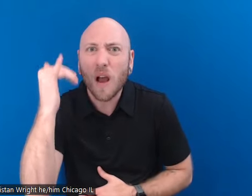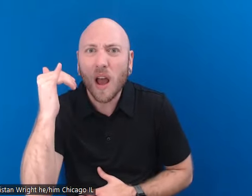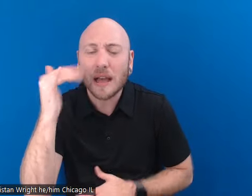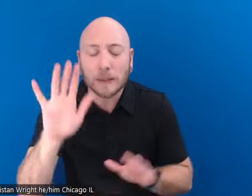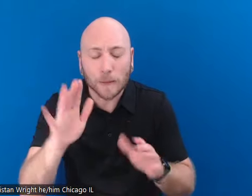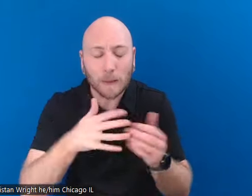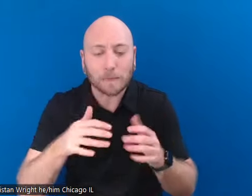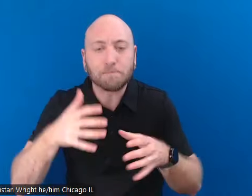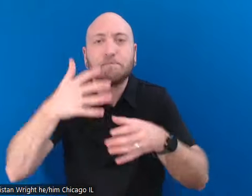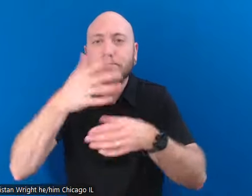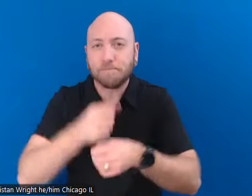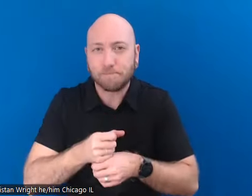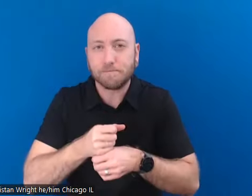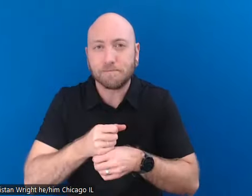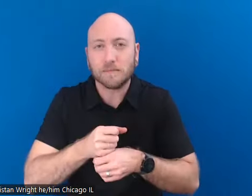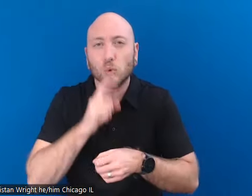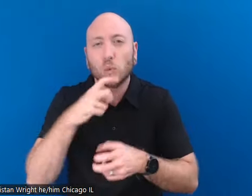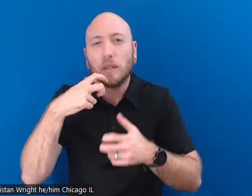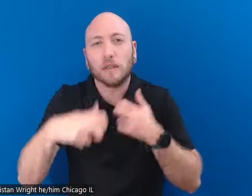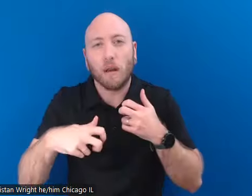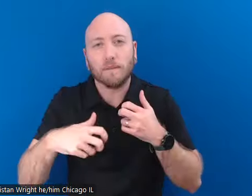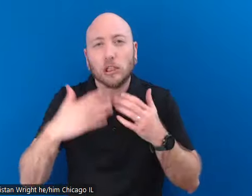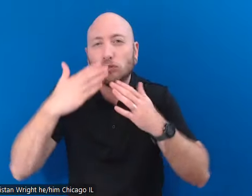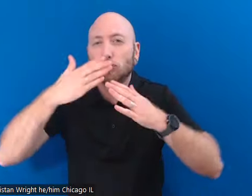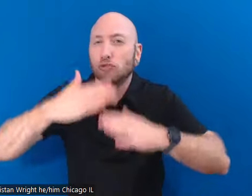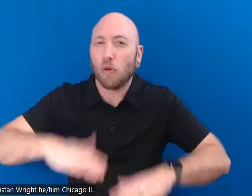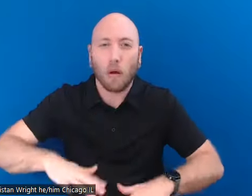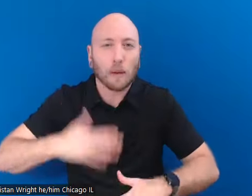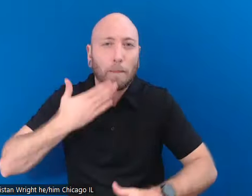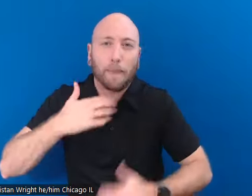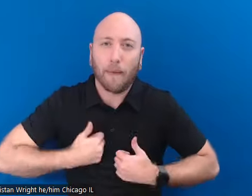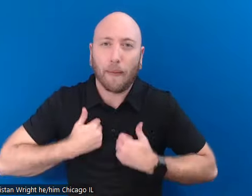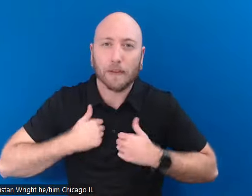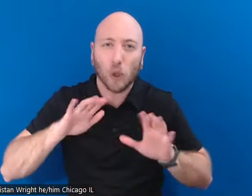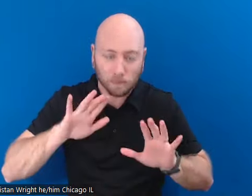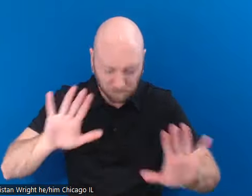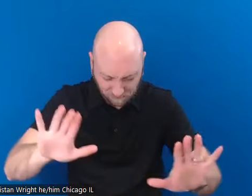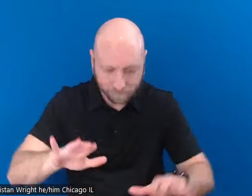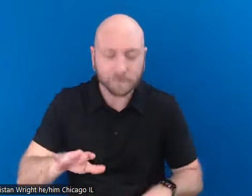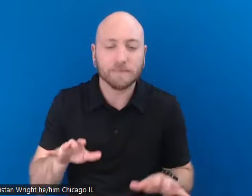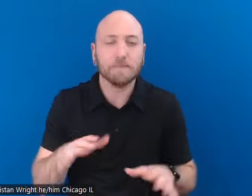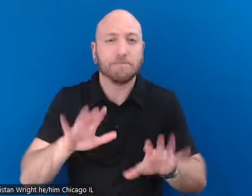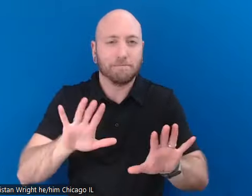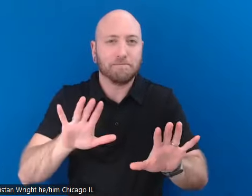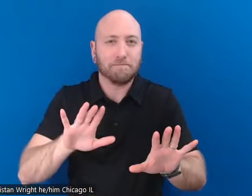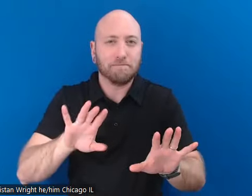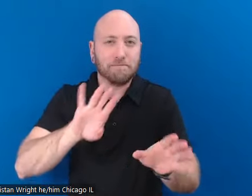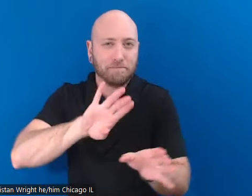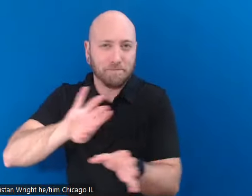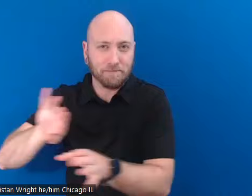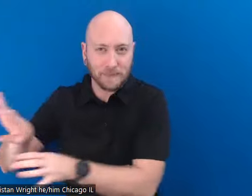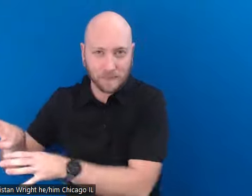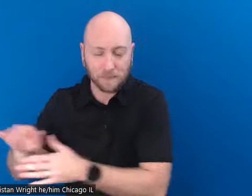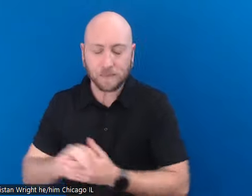things got pretty dark, but I think that's like more than enough information on that. So finally, I hit